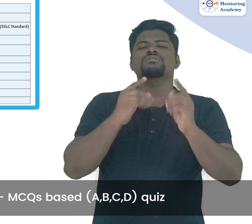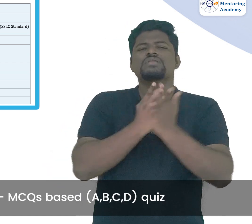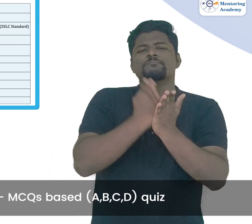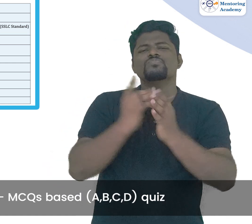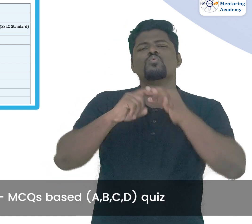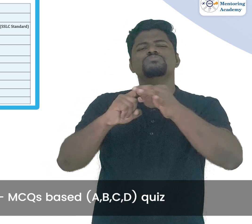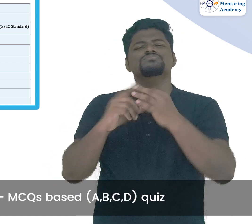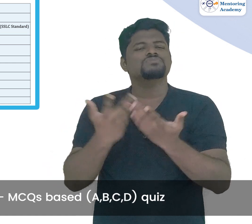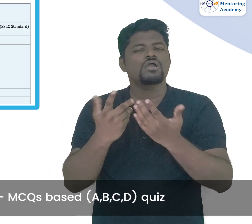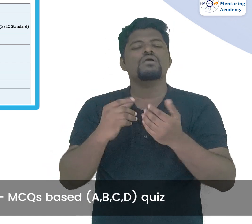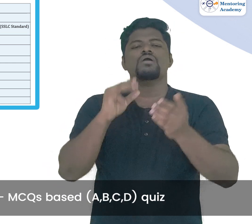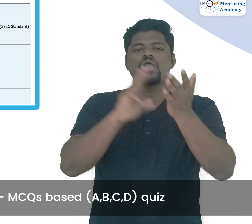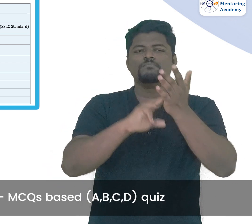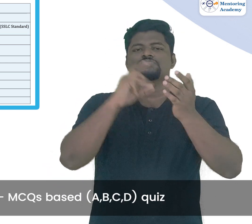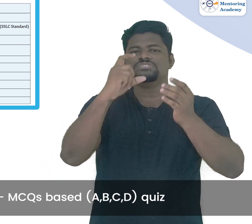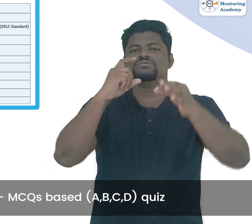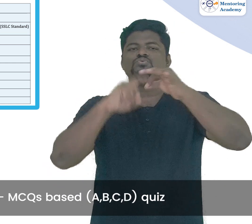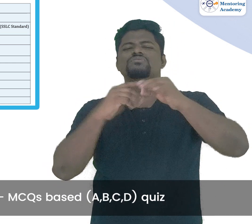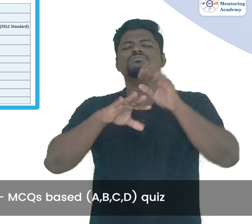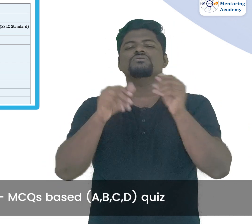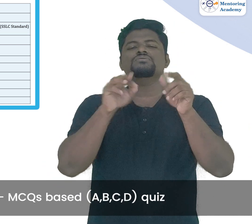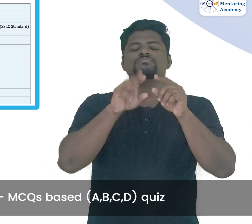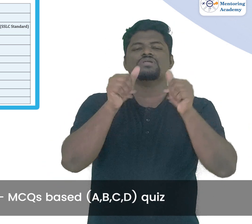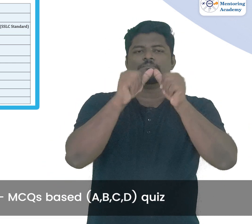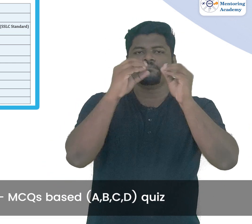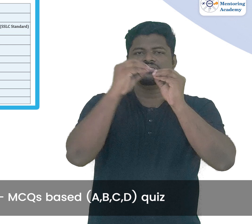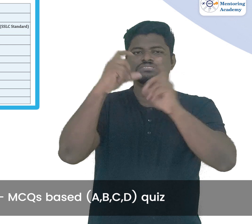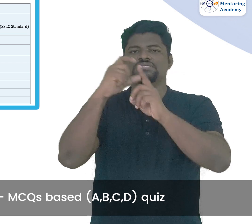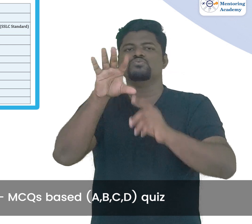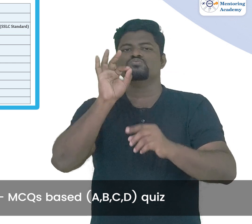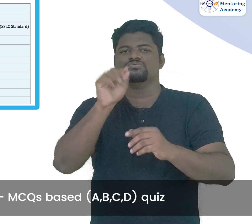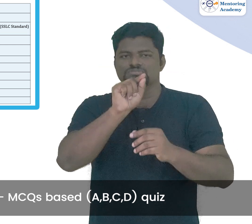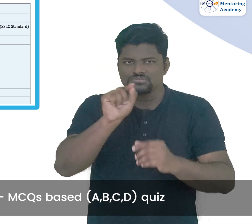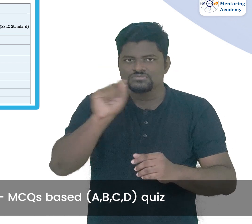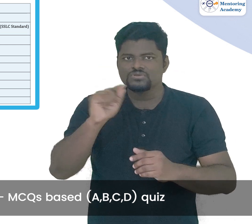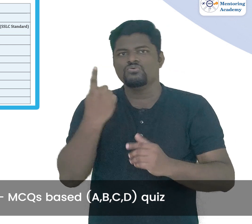Type of questions, MCQs based, A, B, C, D is.